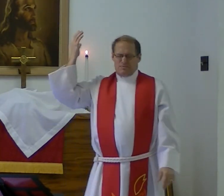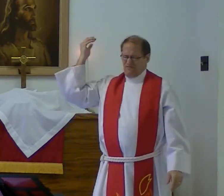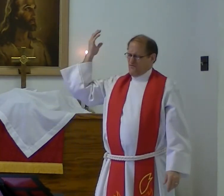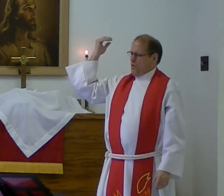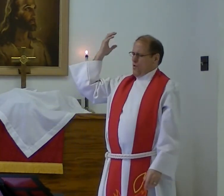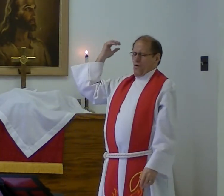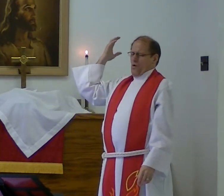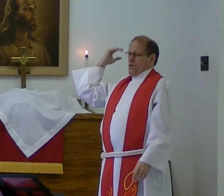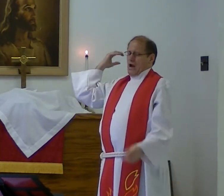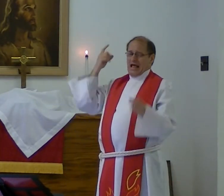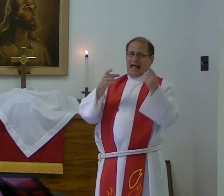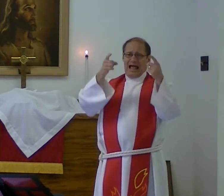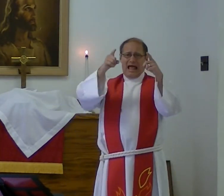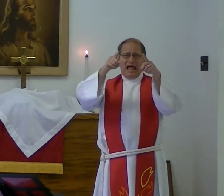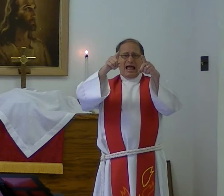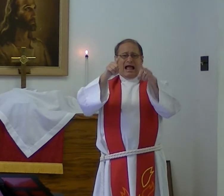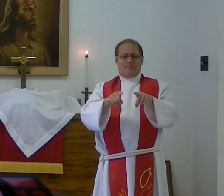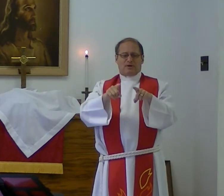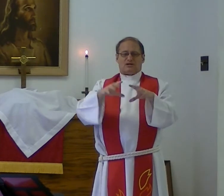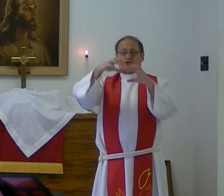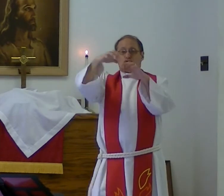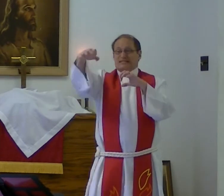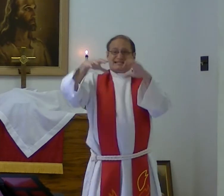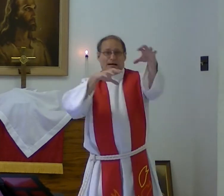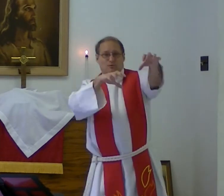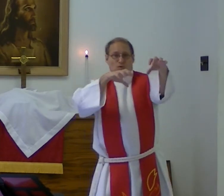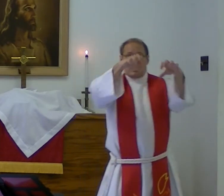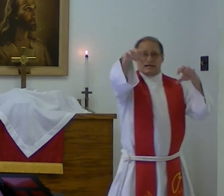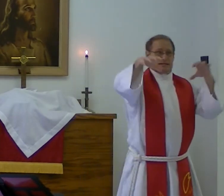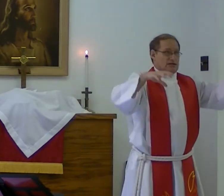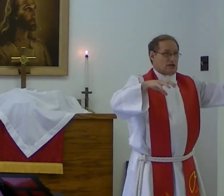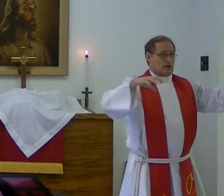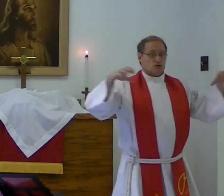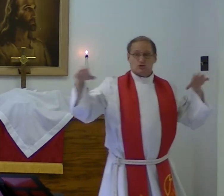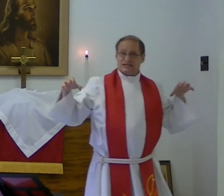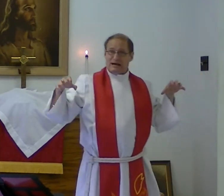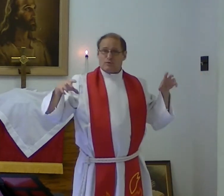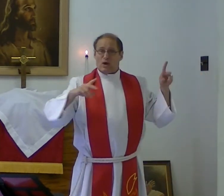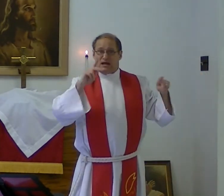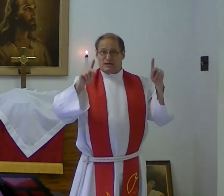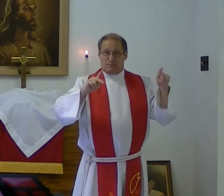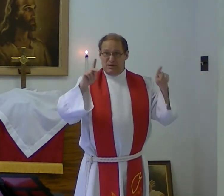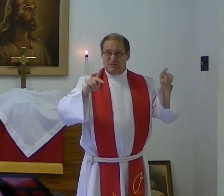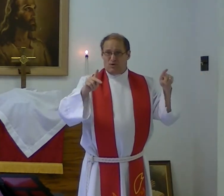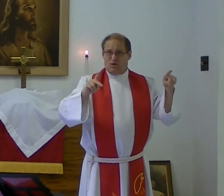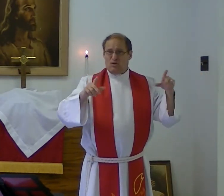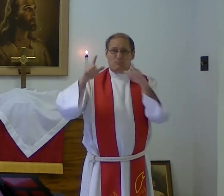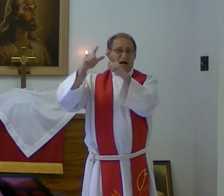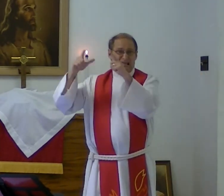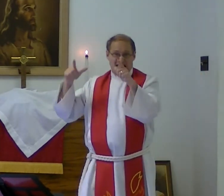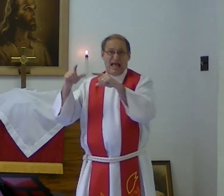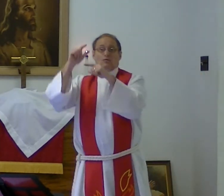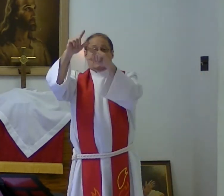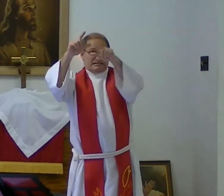before had happened to separate people by languages